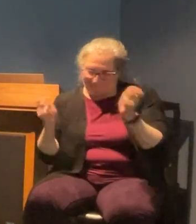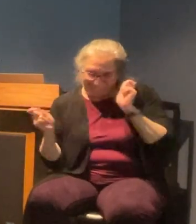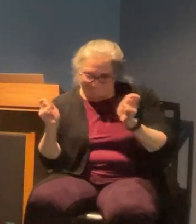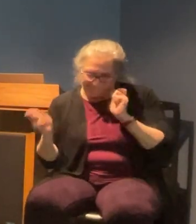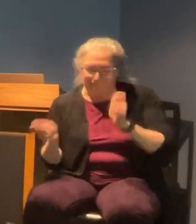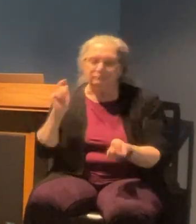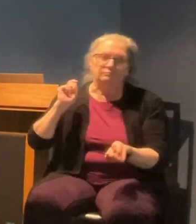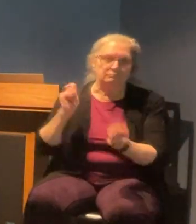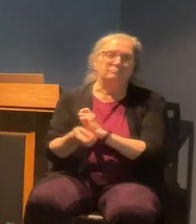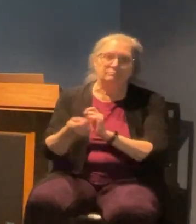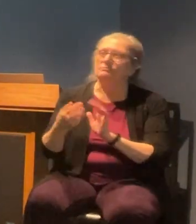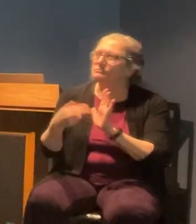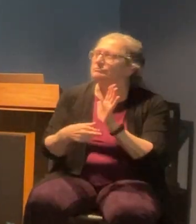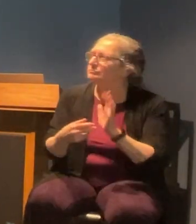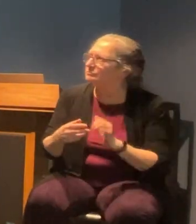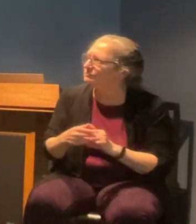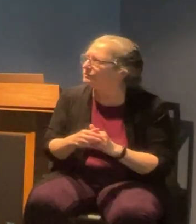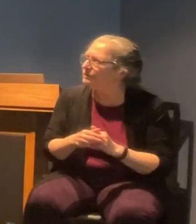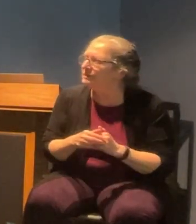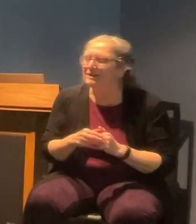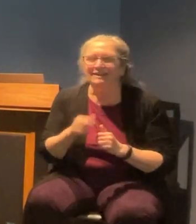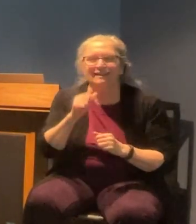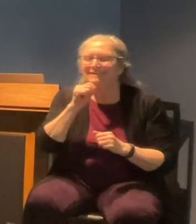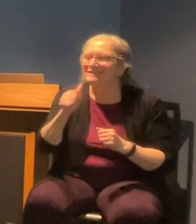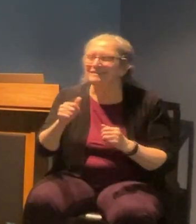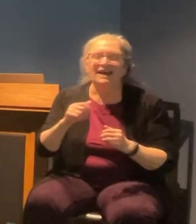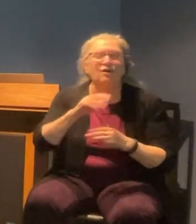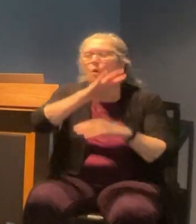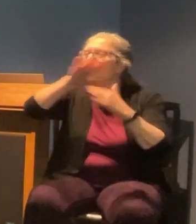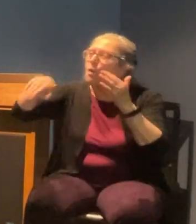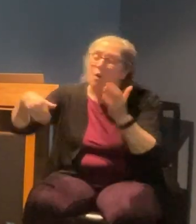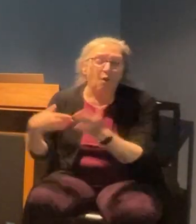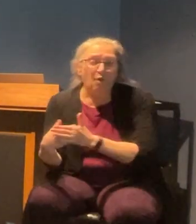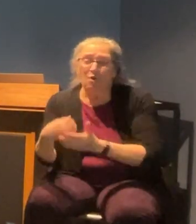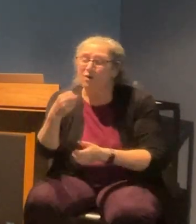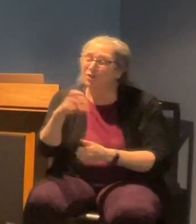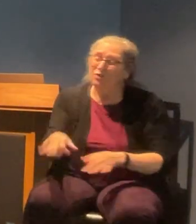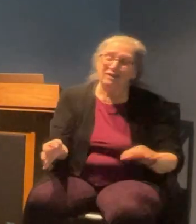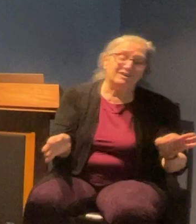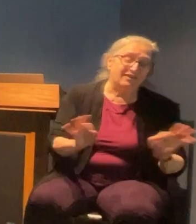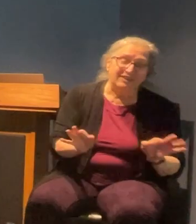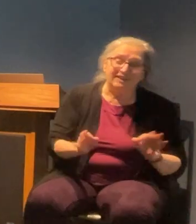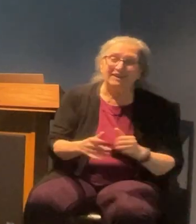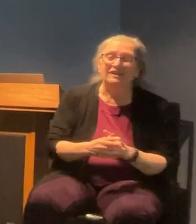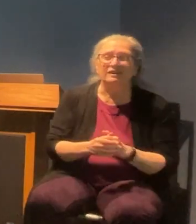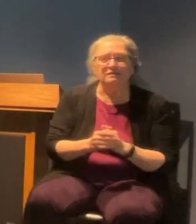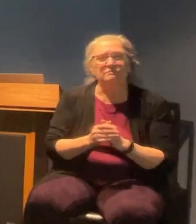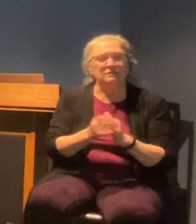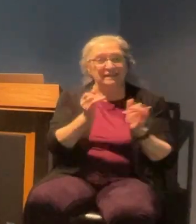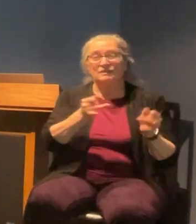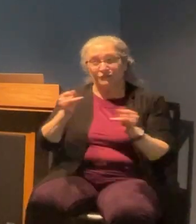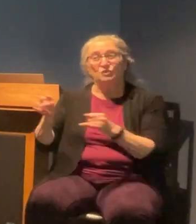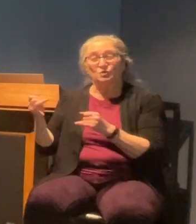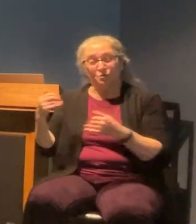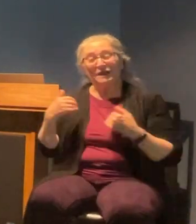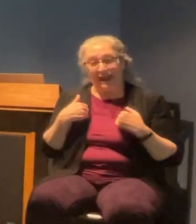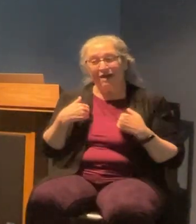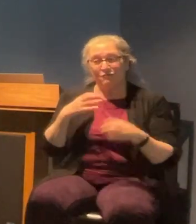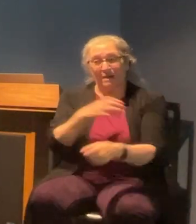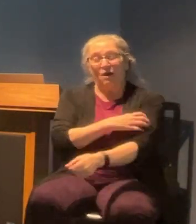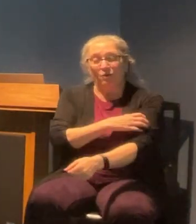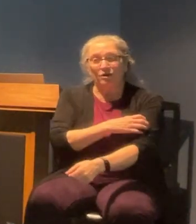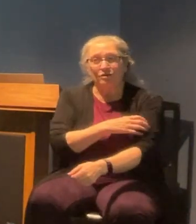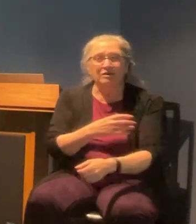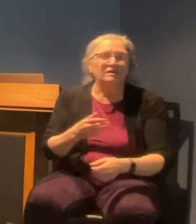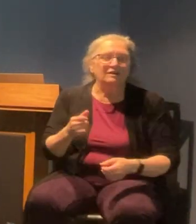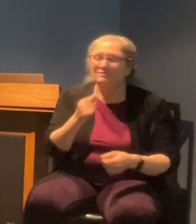and like we said, it's not all or nothing. As individuals, we do have power. We don't have power as others,